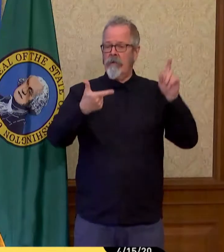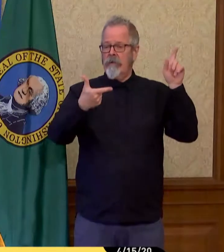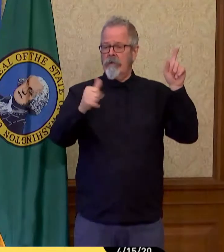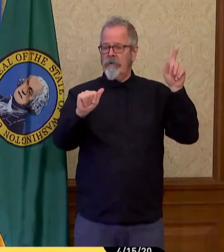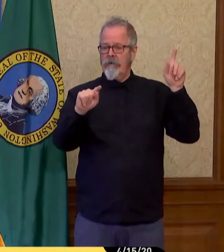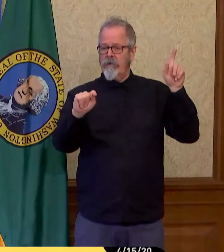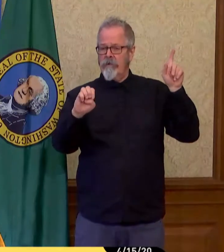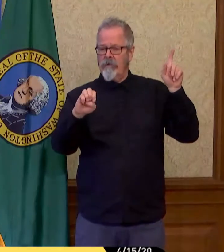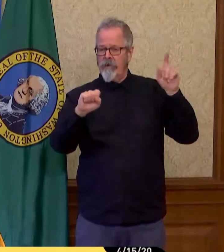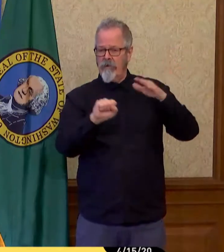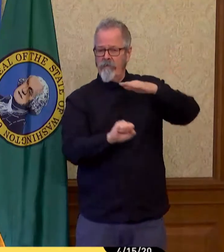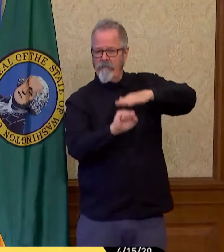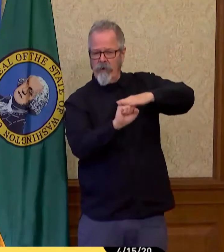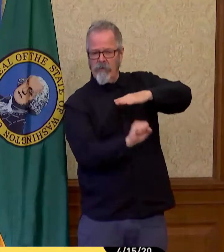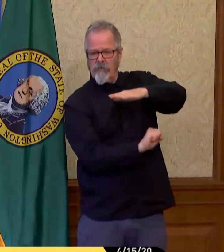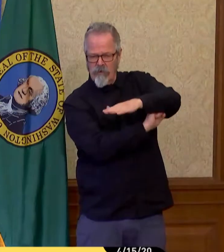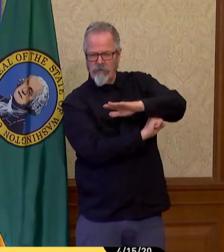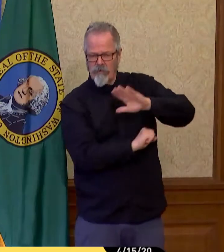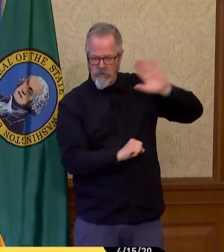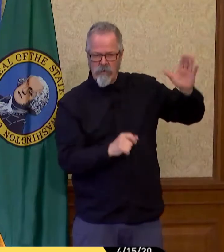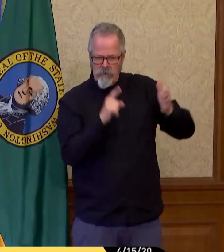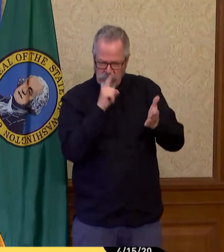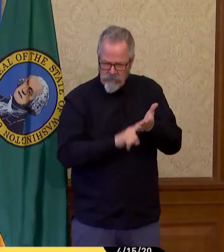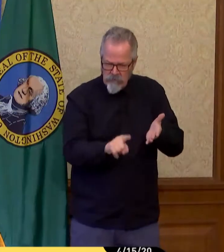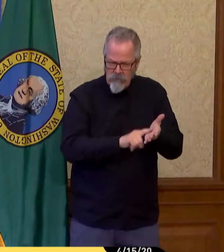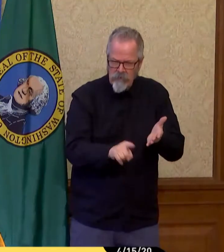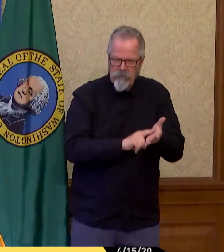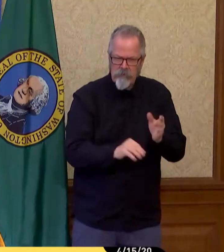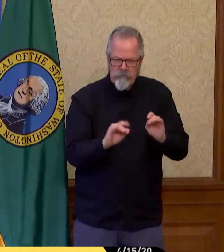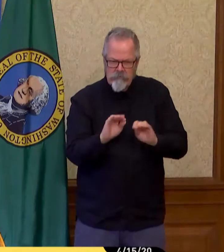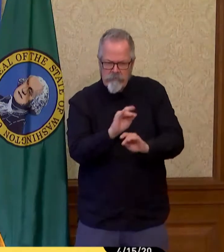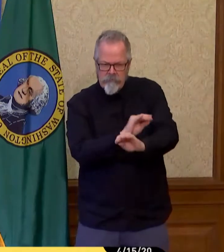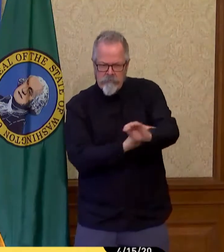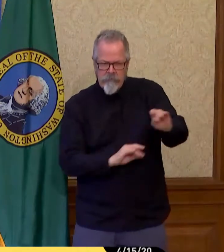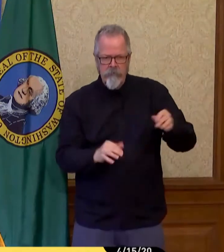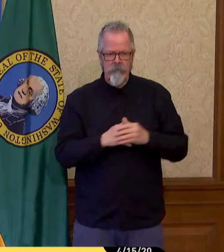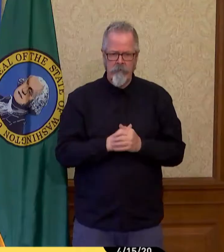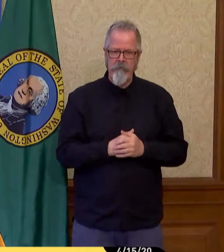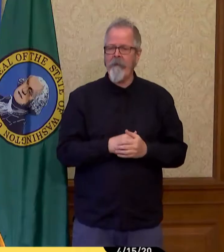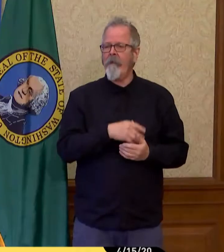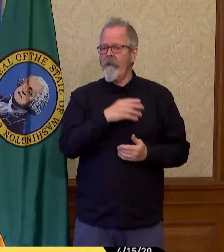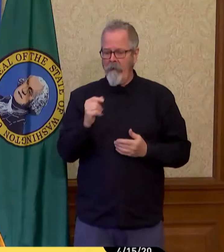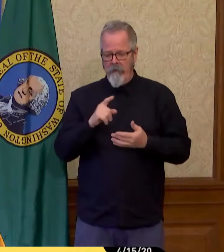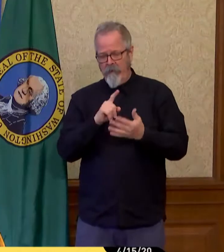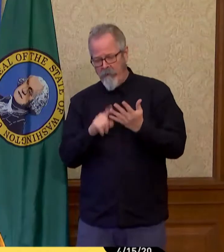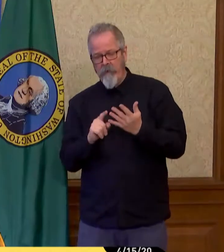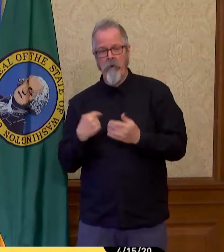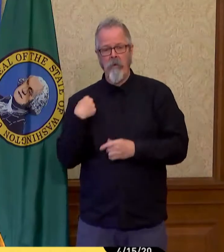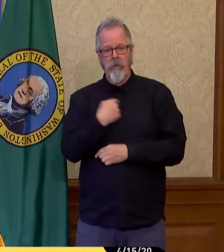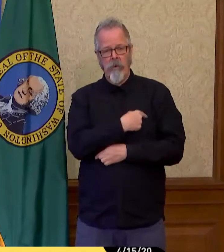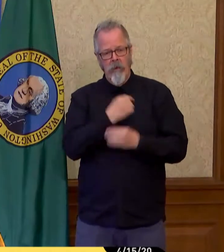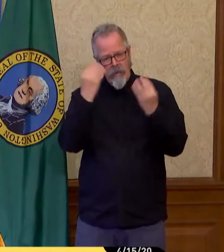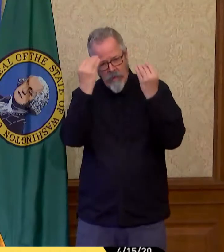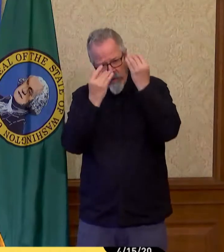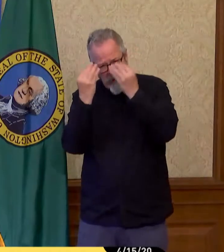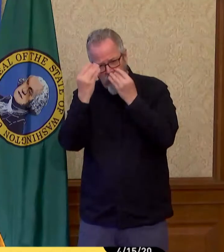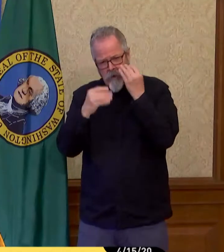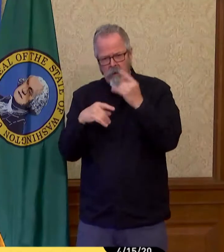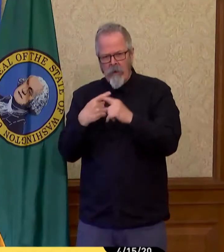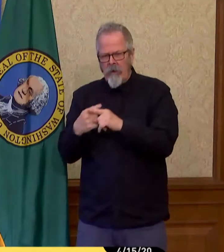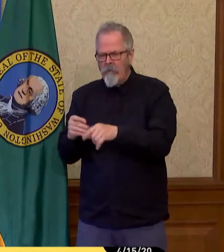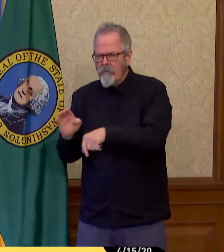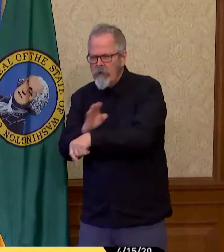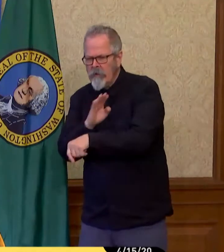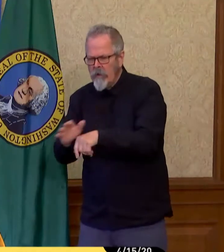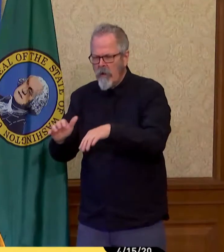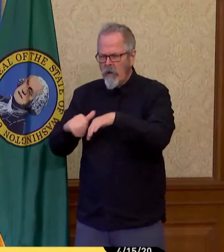schools as we go through this transition. So where we are today is we're not at that transition